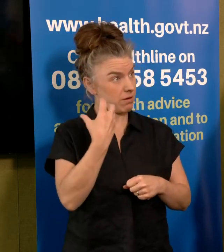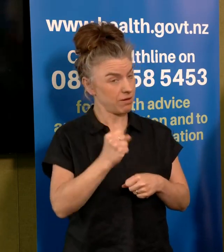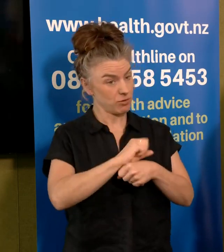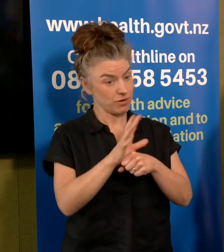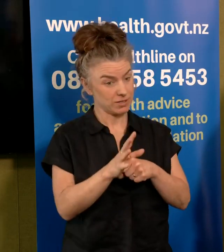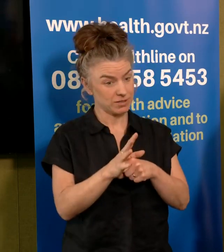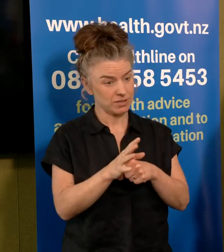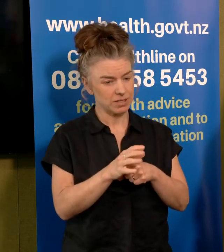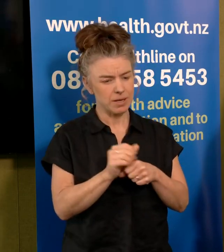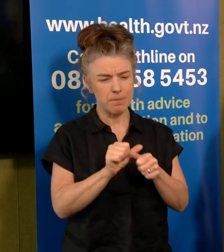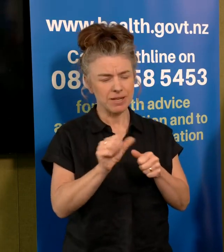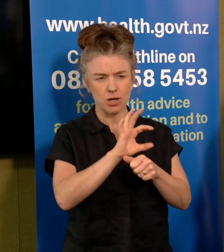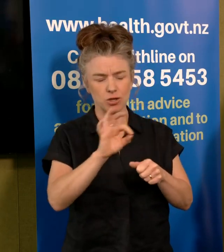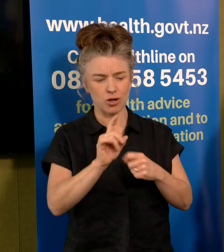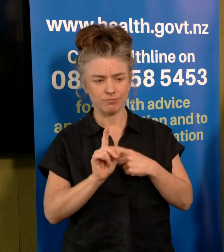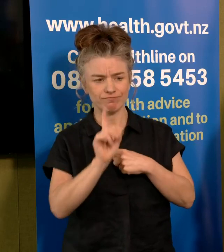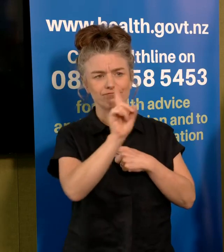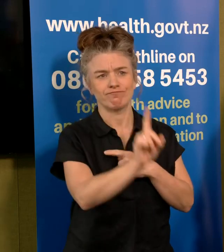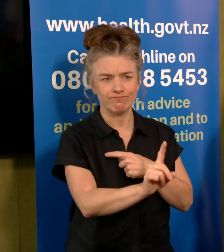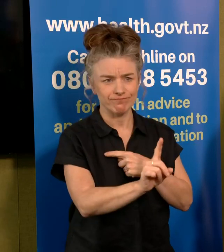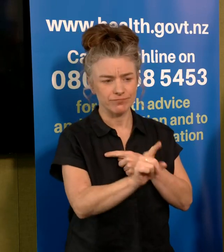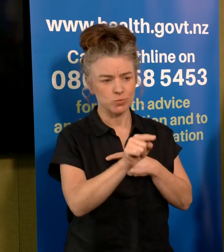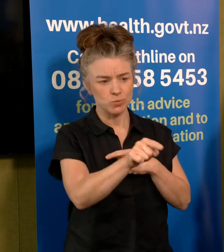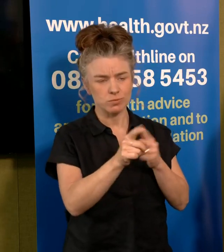it's a good idea not to front up without